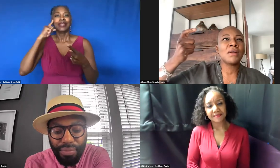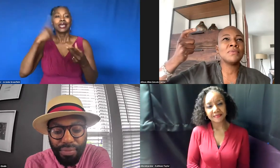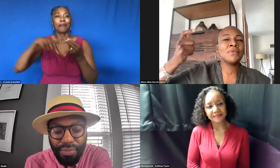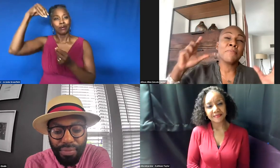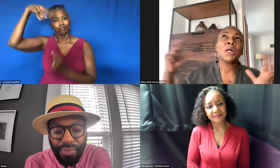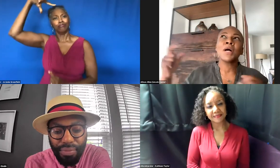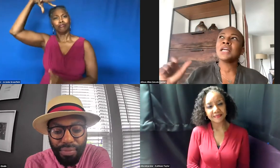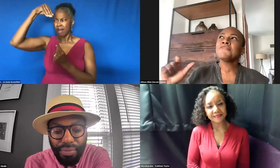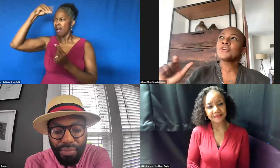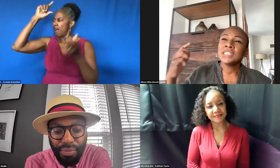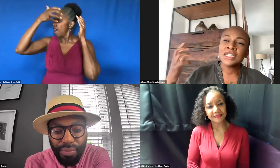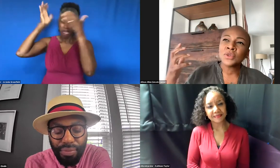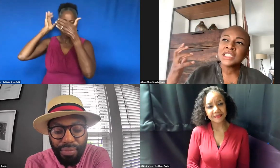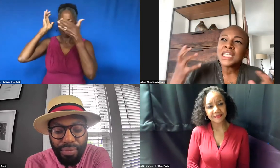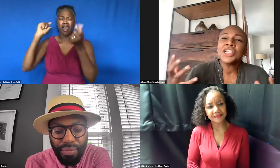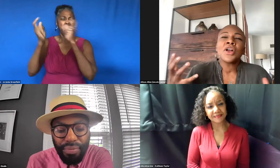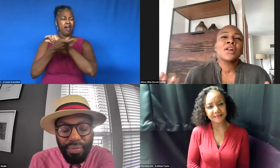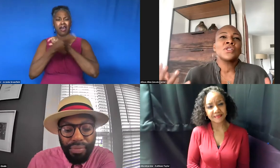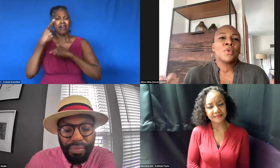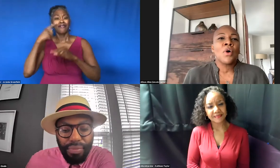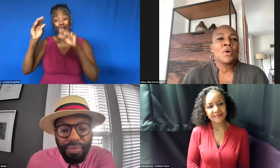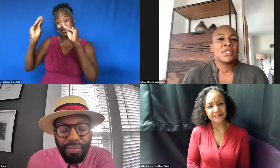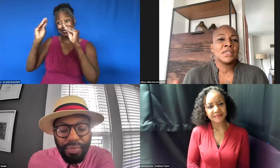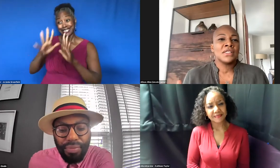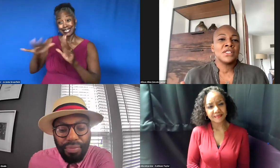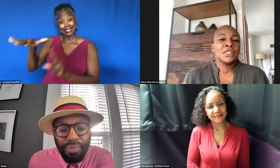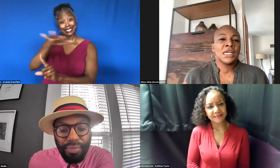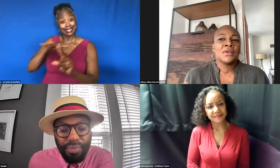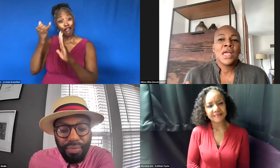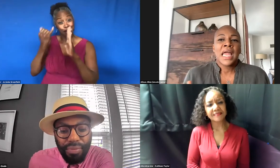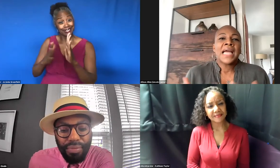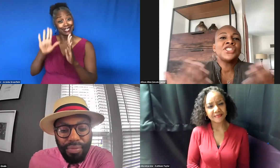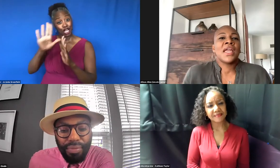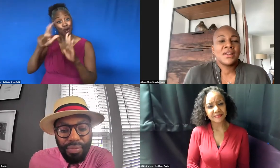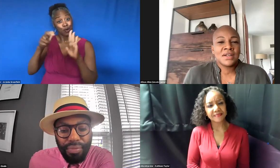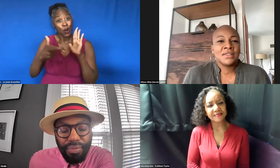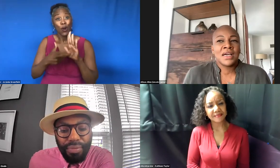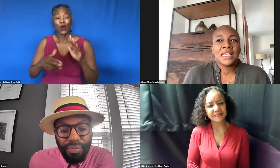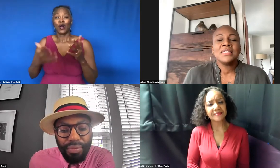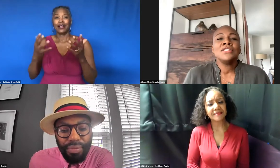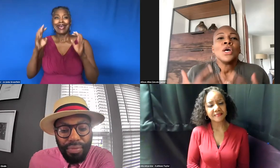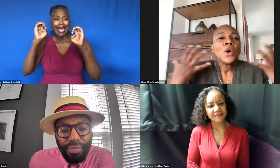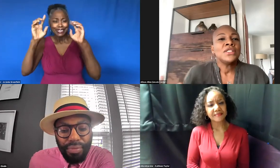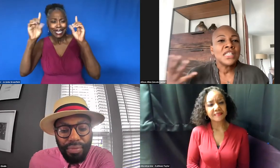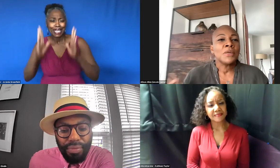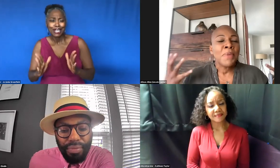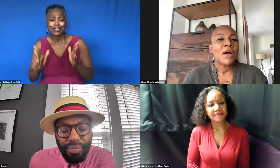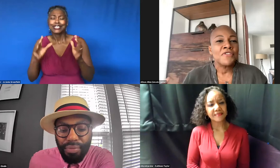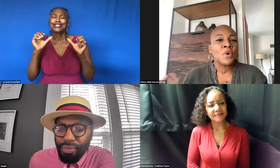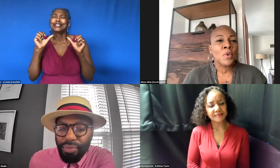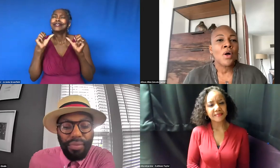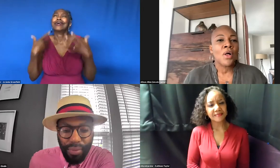light bulb on for, you know, the teaching artist role, the educator that is